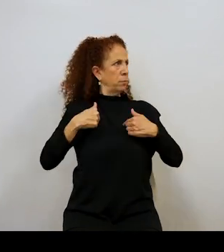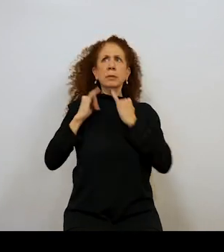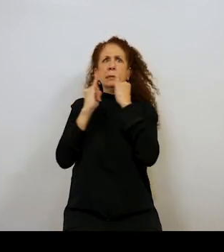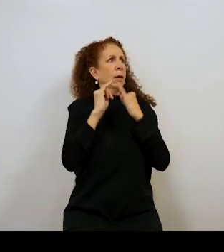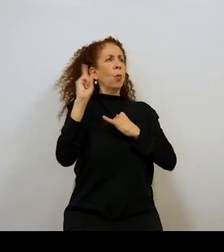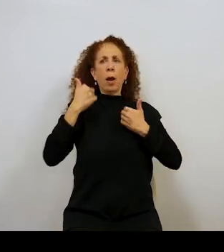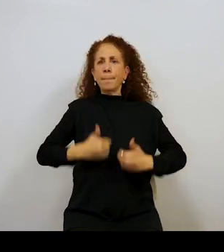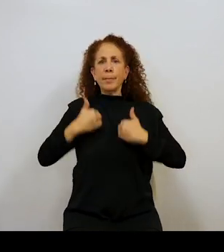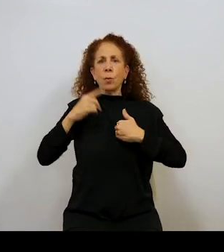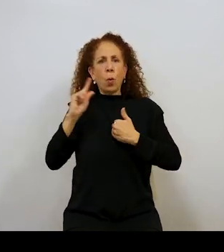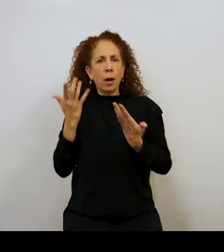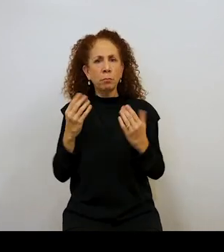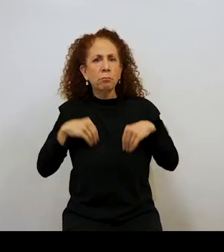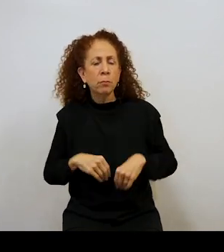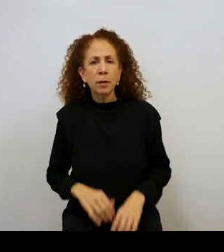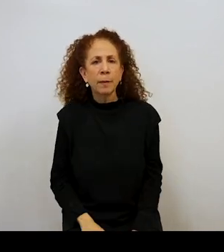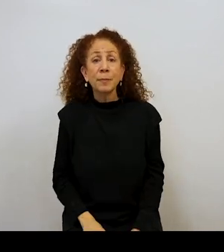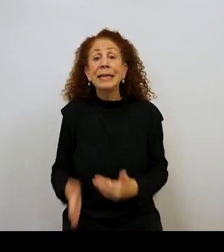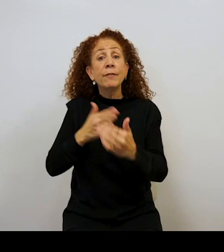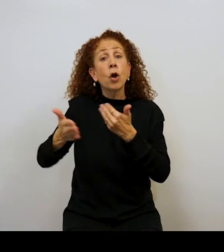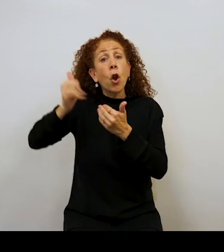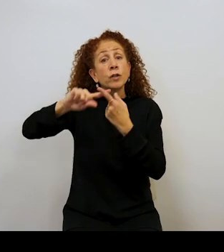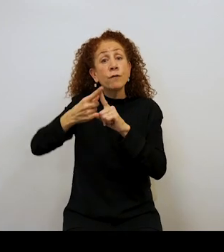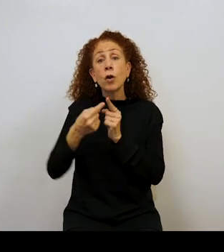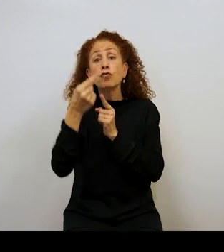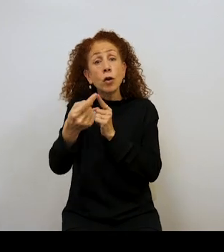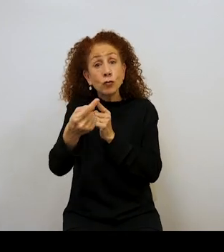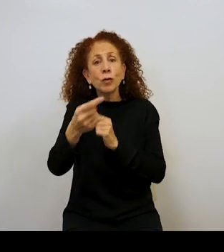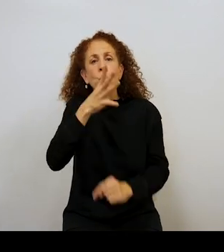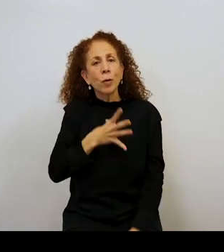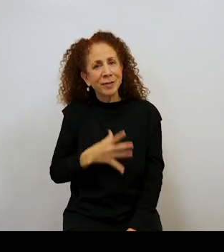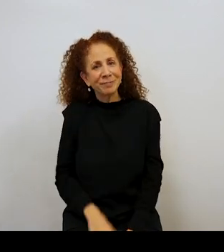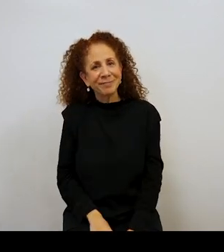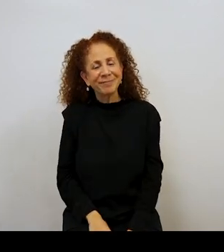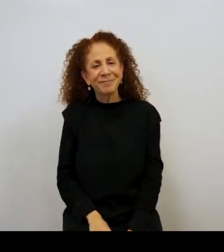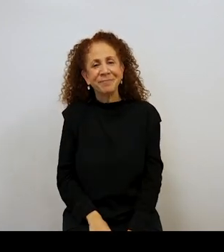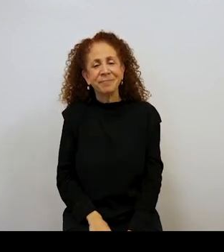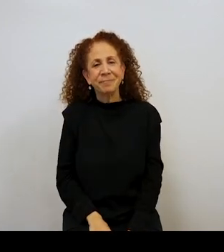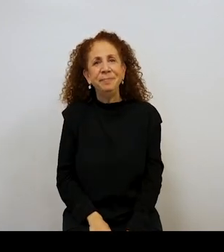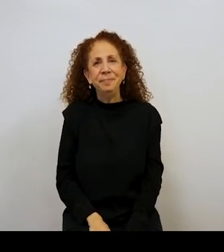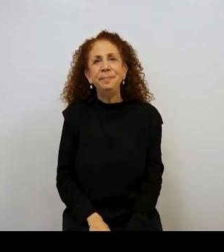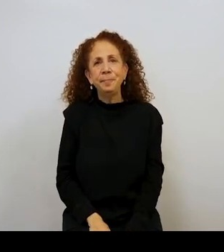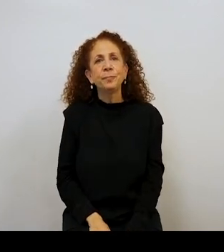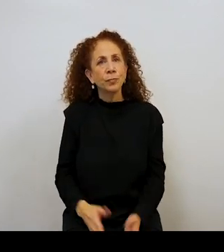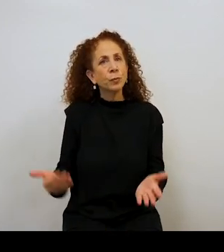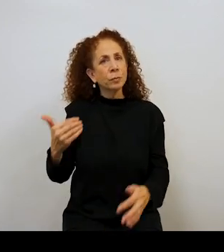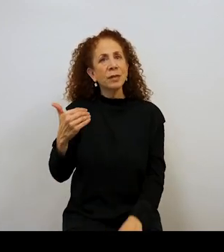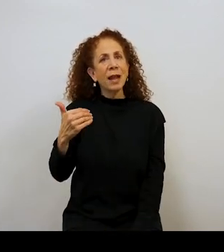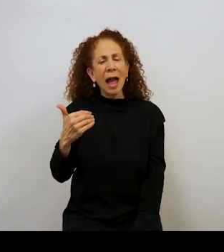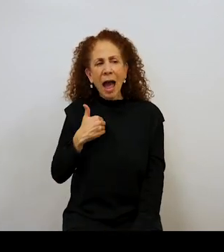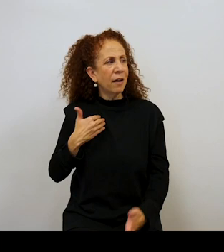figure? Mm-hmm. And even sort of the closest friends across the street are women. Mm-hmm. And so there is